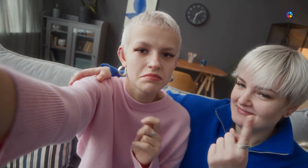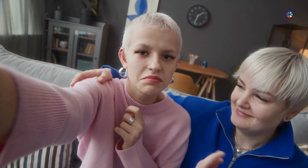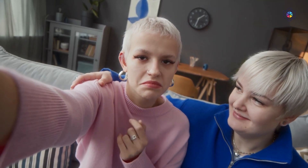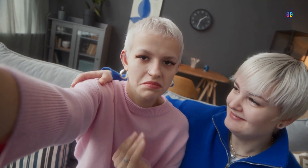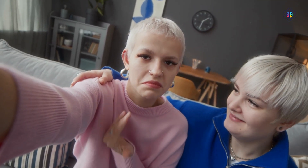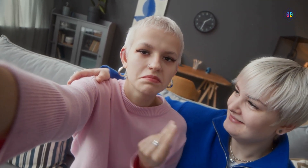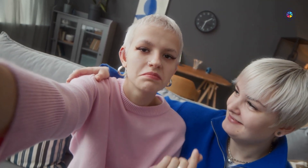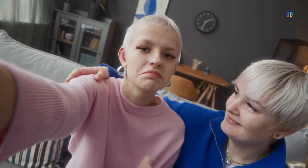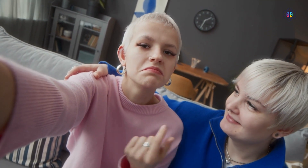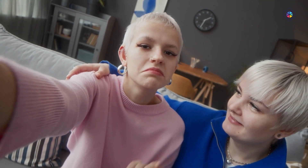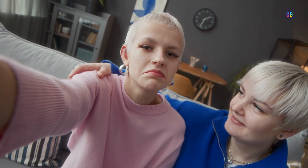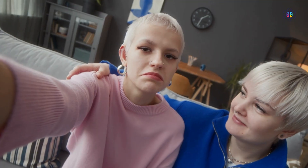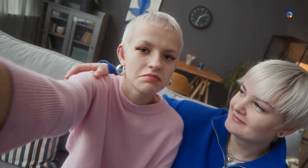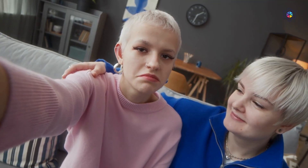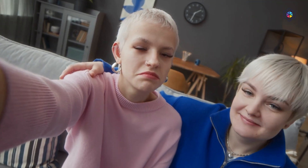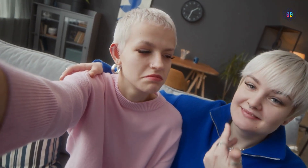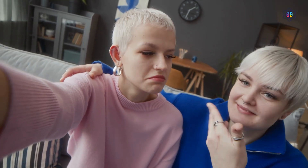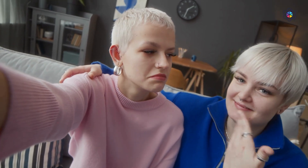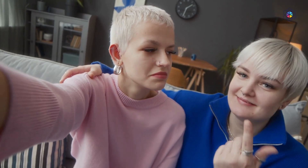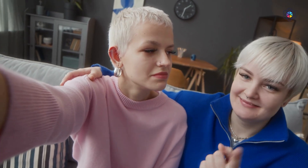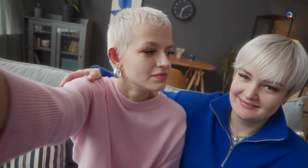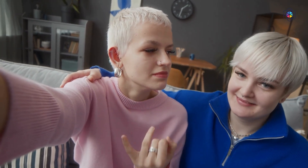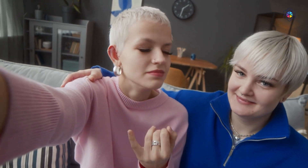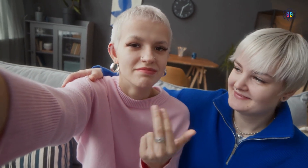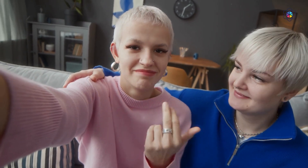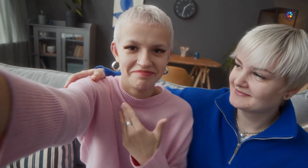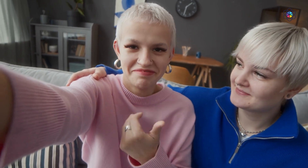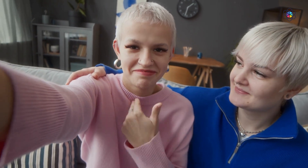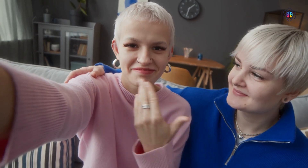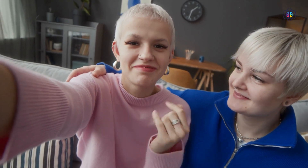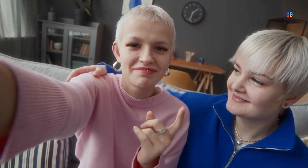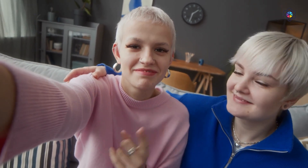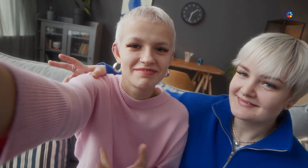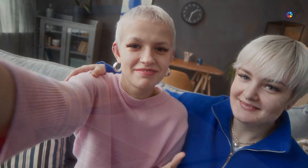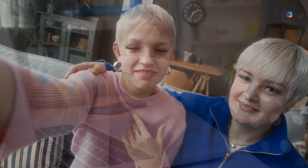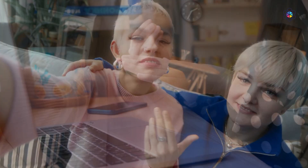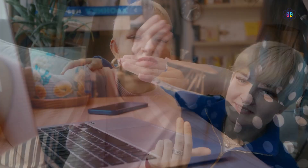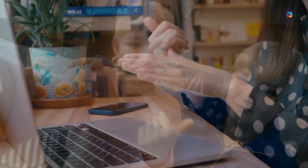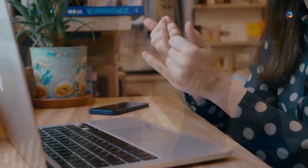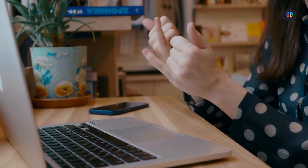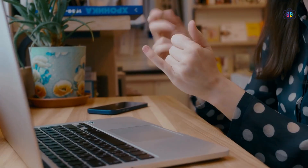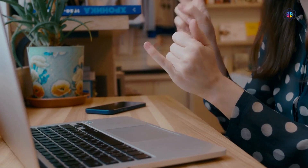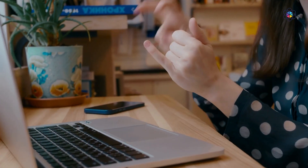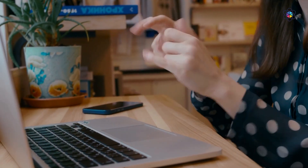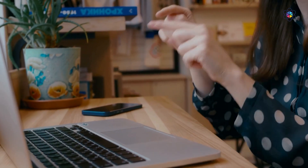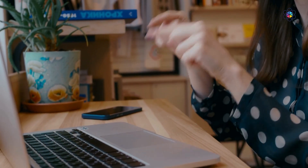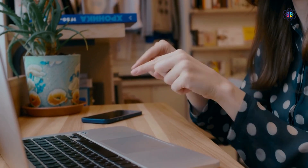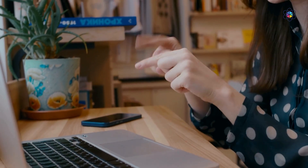your order, or chatting with a deaf colleague at work and finally being understood, or simply sharing a smile with someone